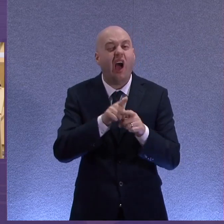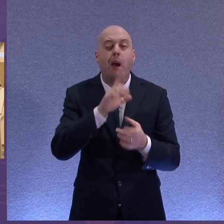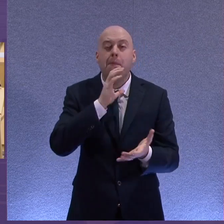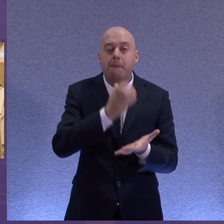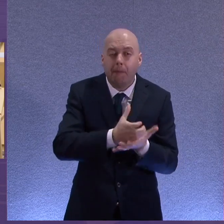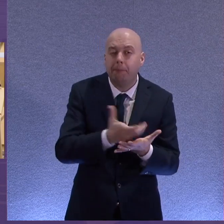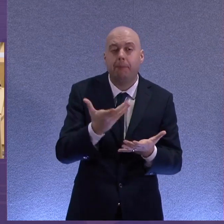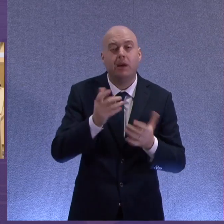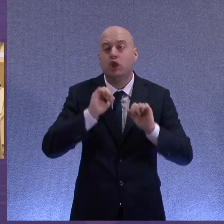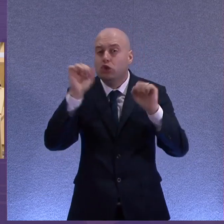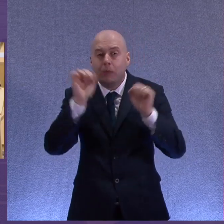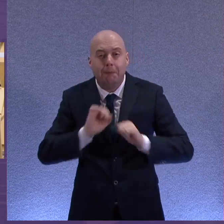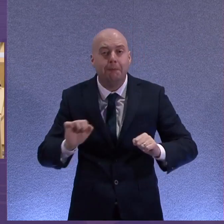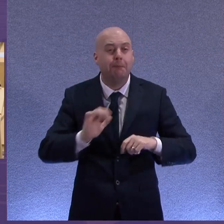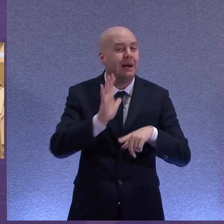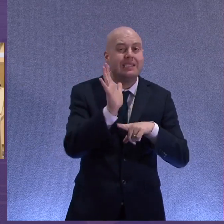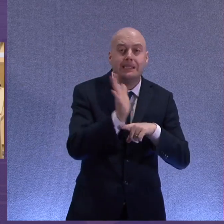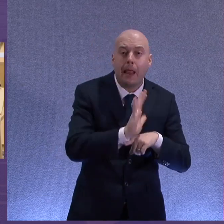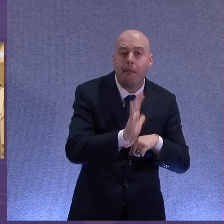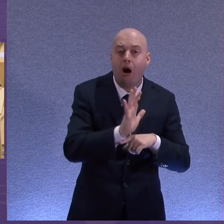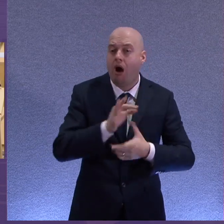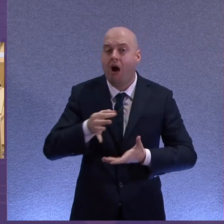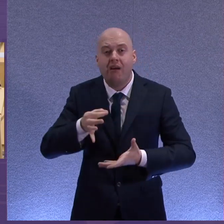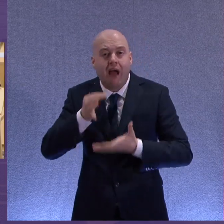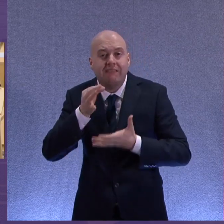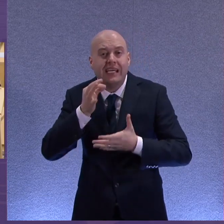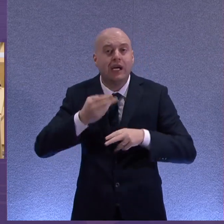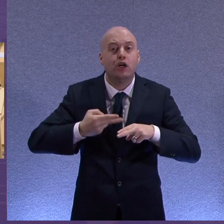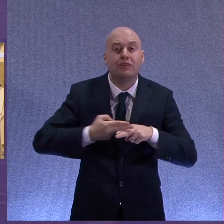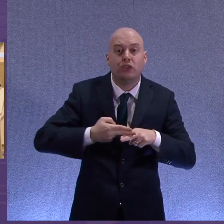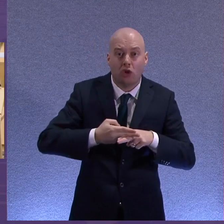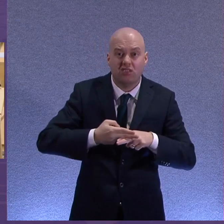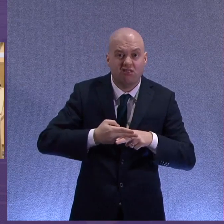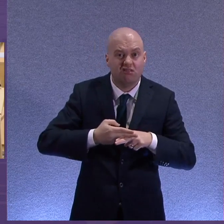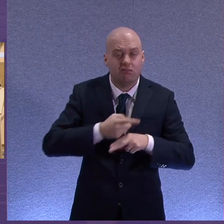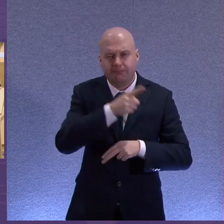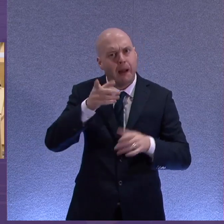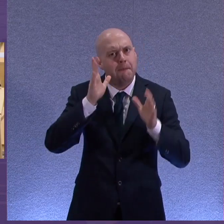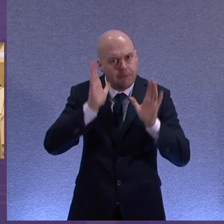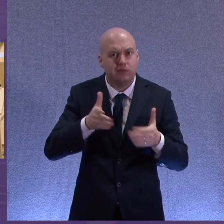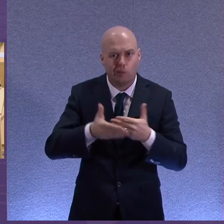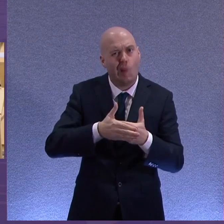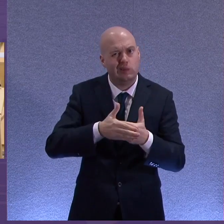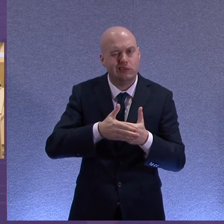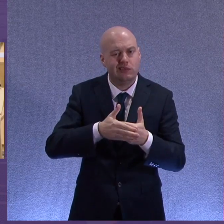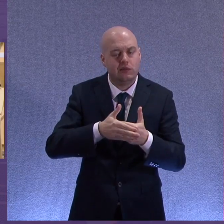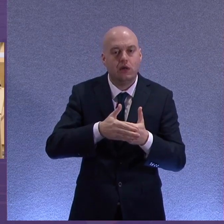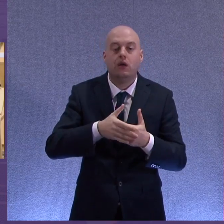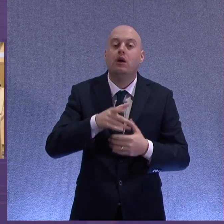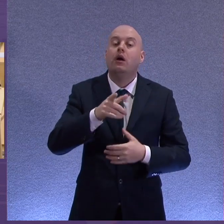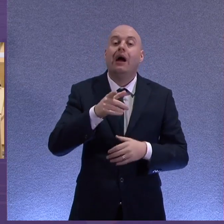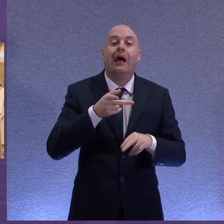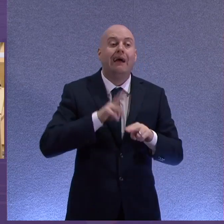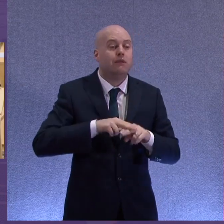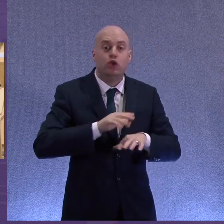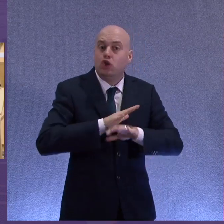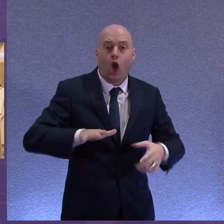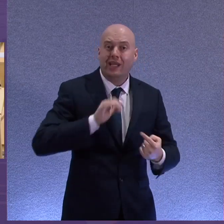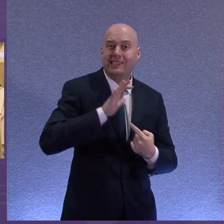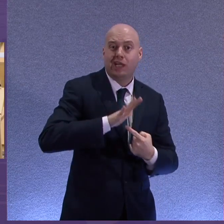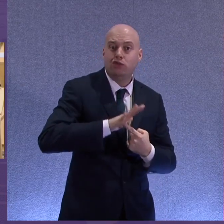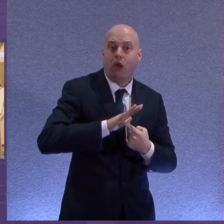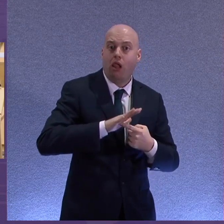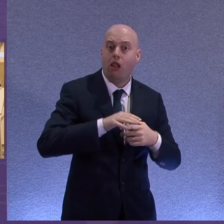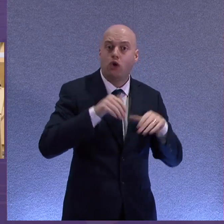gyms. Yesterday, we published a list of essential and non-essential retail. Non-essential retail premises are now required